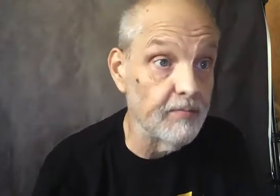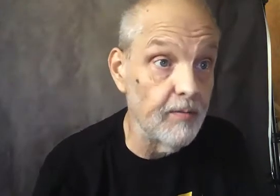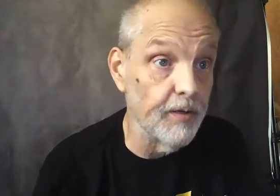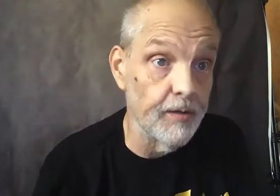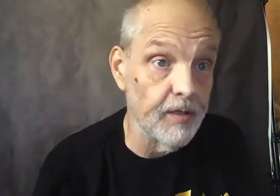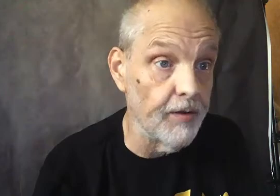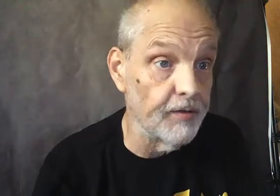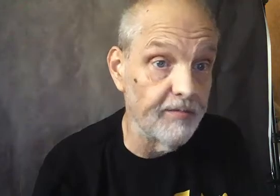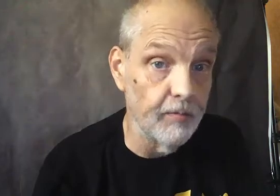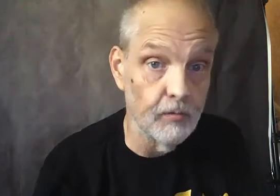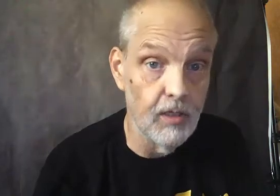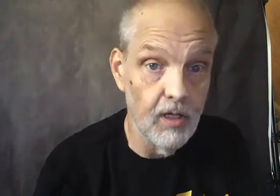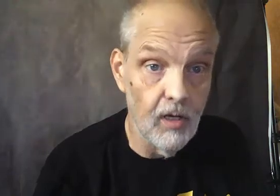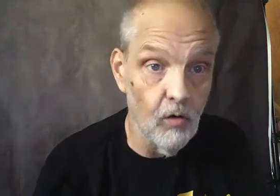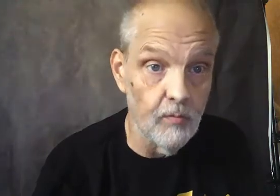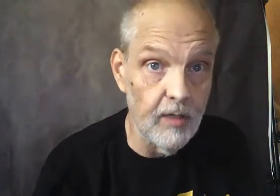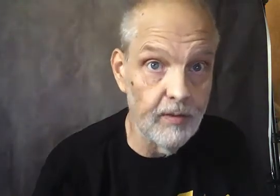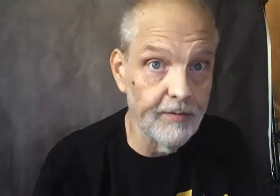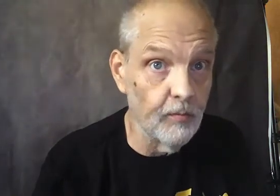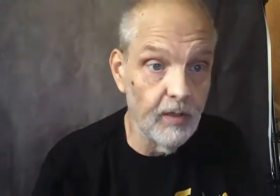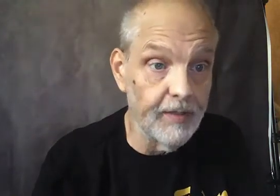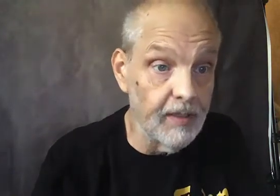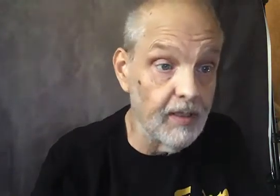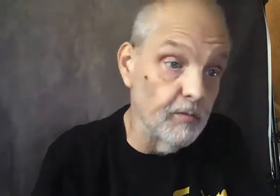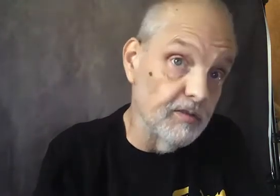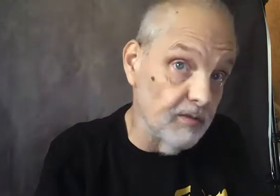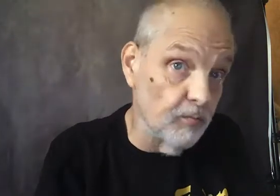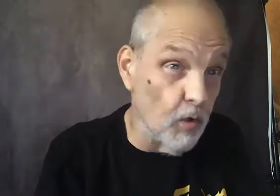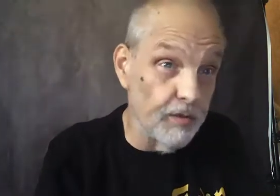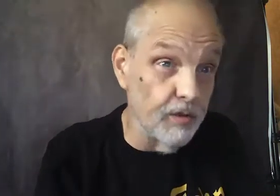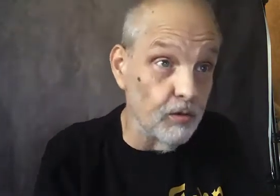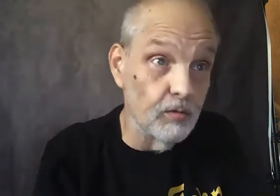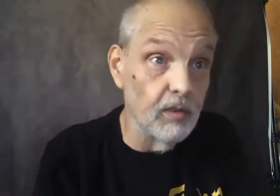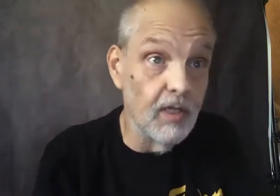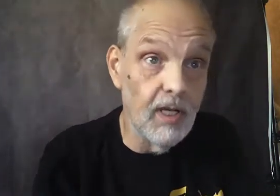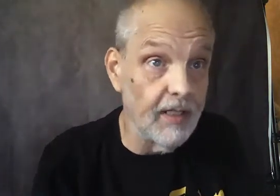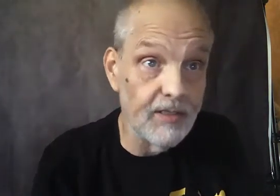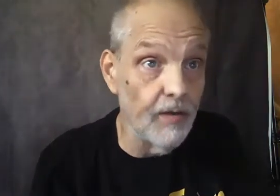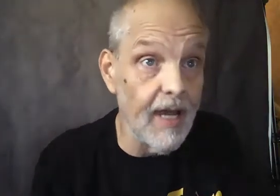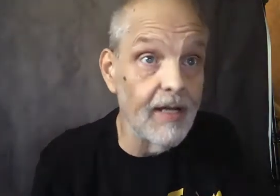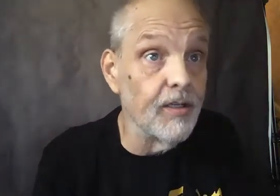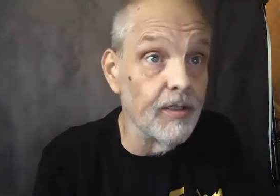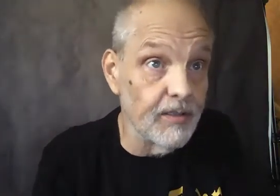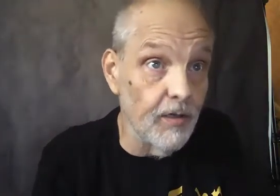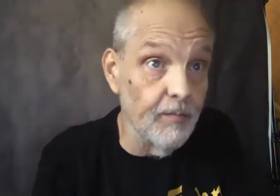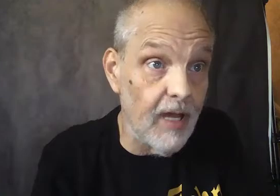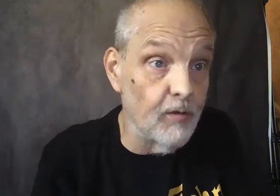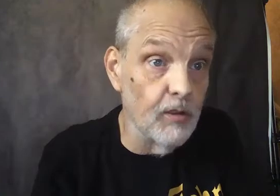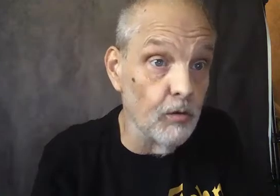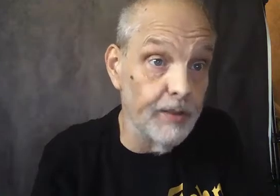maybe with other deaf people, or maybe if they did, it was 1 or 2. And that's all they had in there. That's all they ever knew in